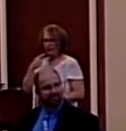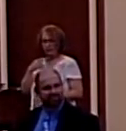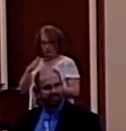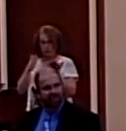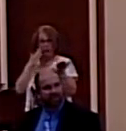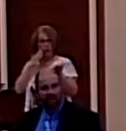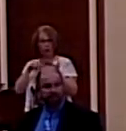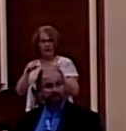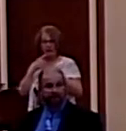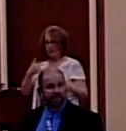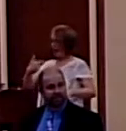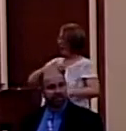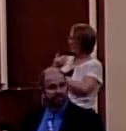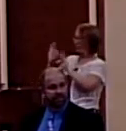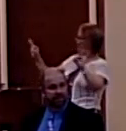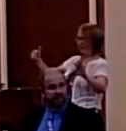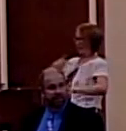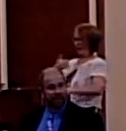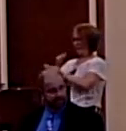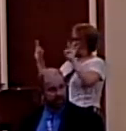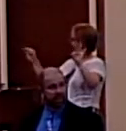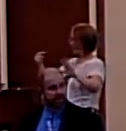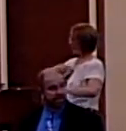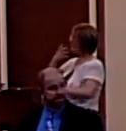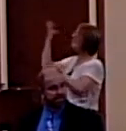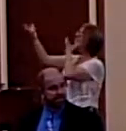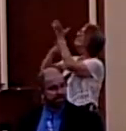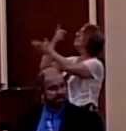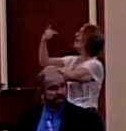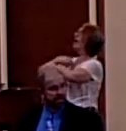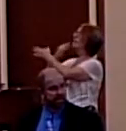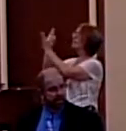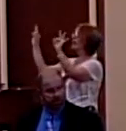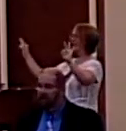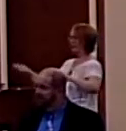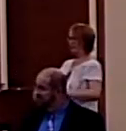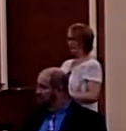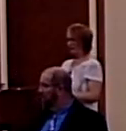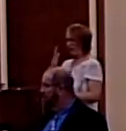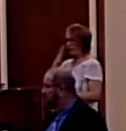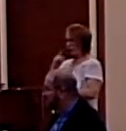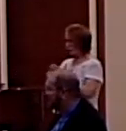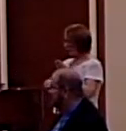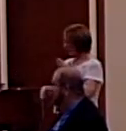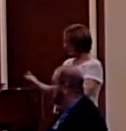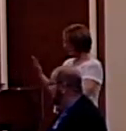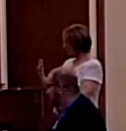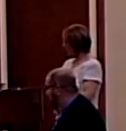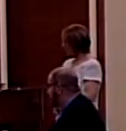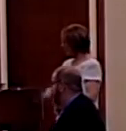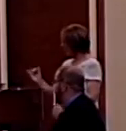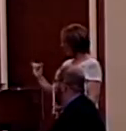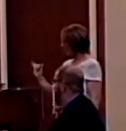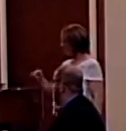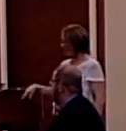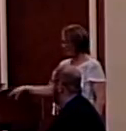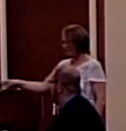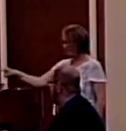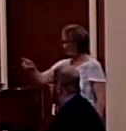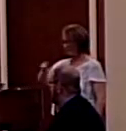said? I'm free. I'm free. And you know what? This morning, you can have